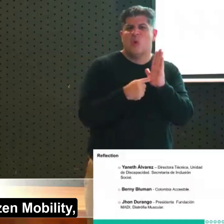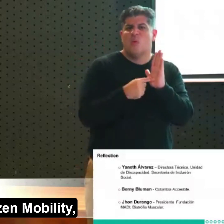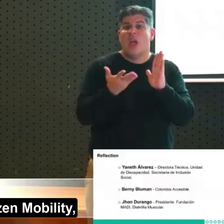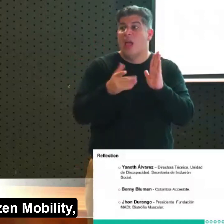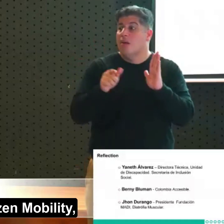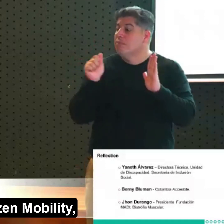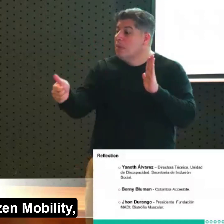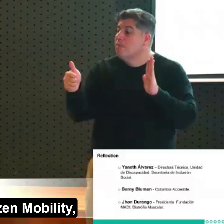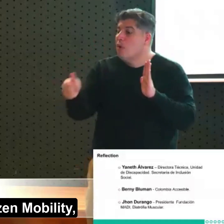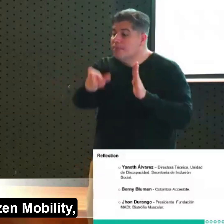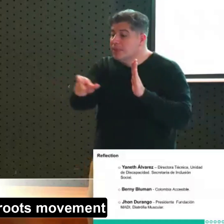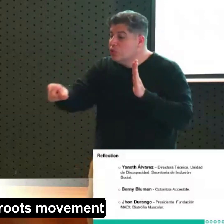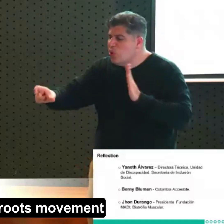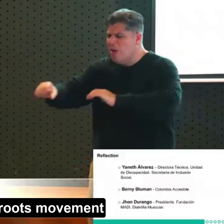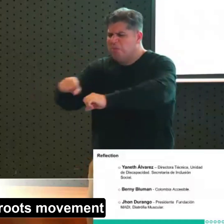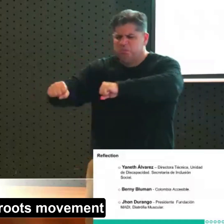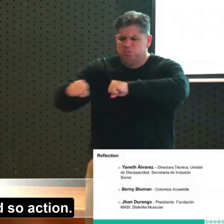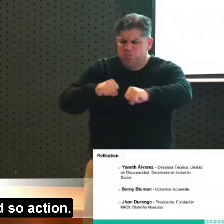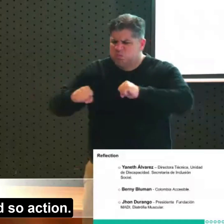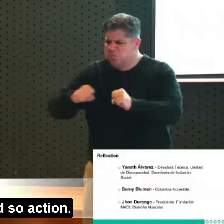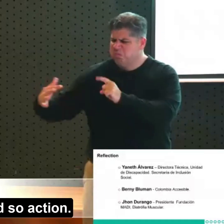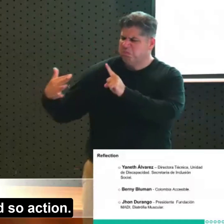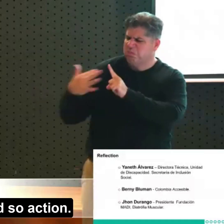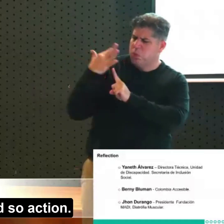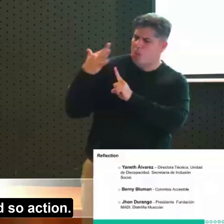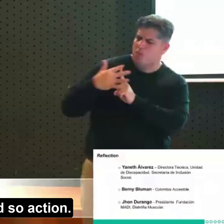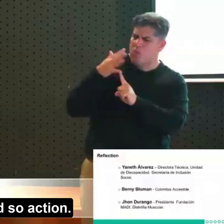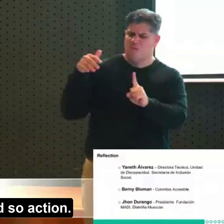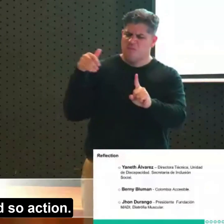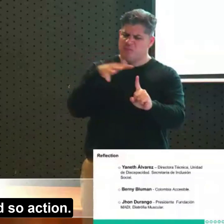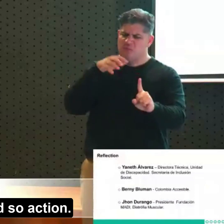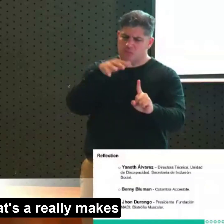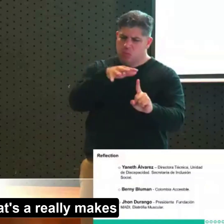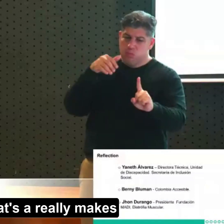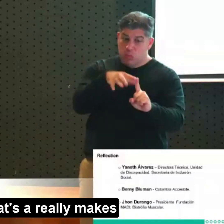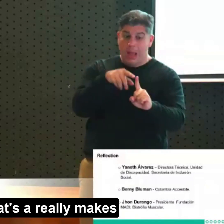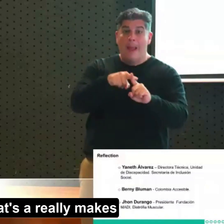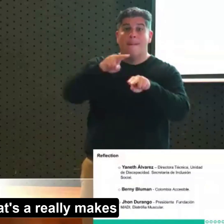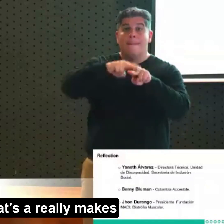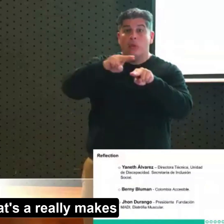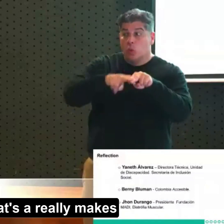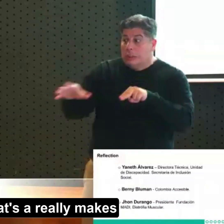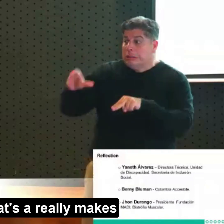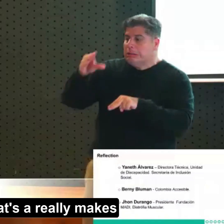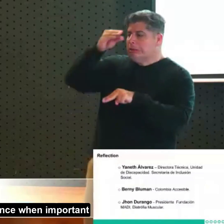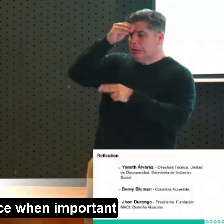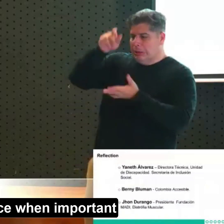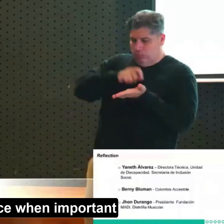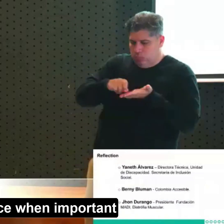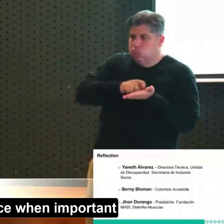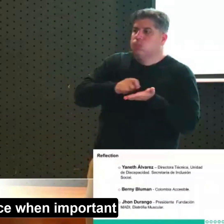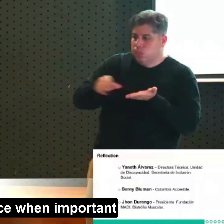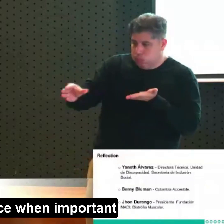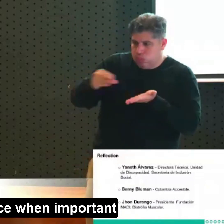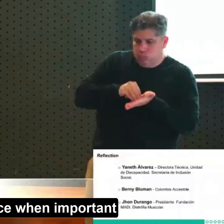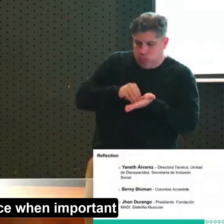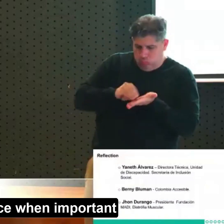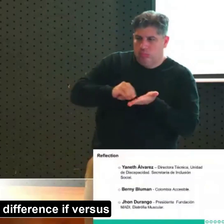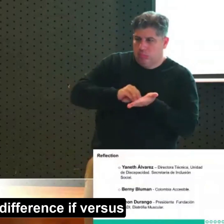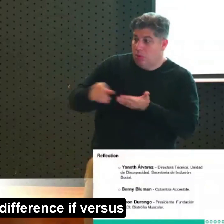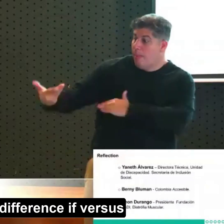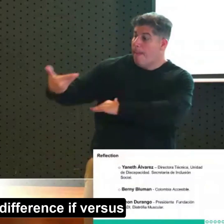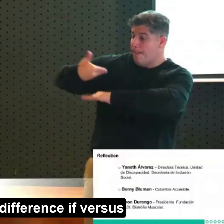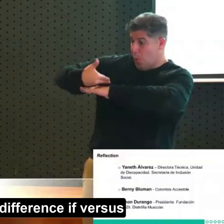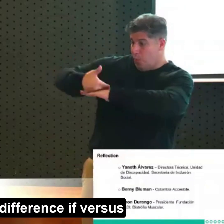been citizen mobility, a grassroots movement, and so action. And so that's what really makes a difference, an